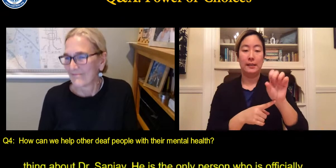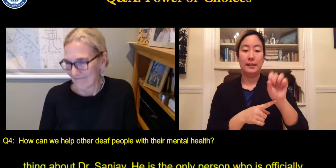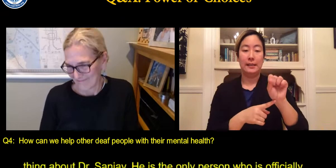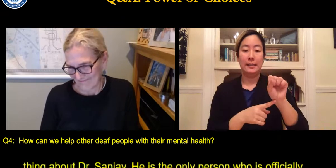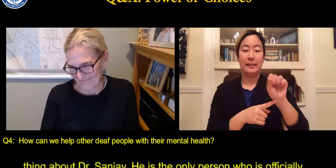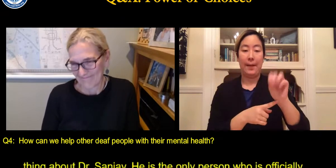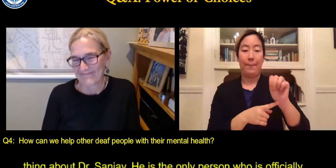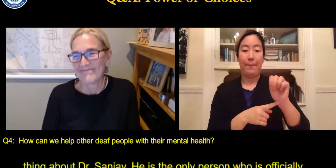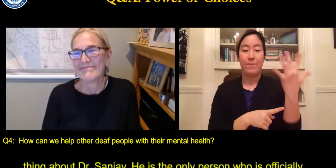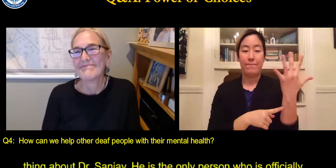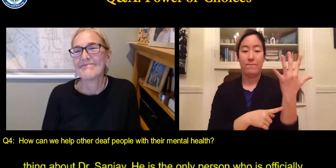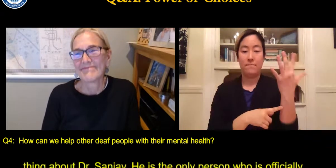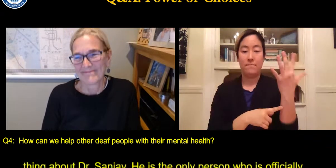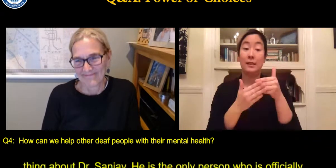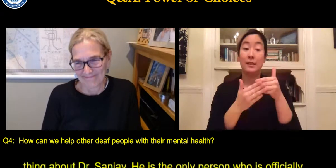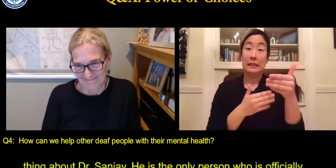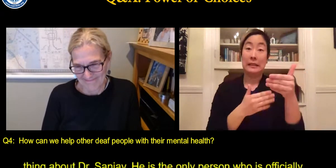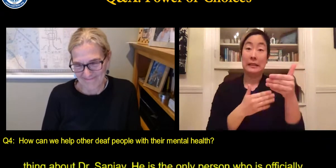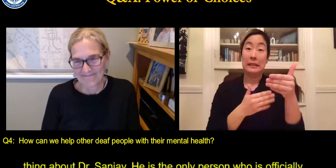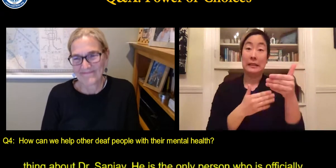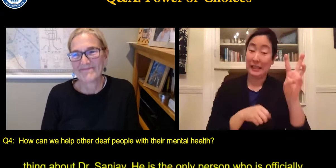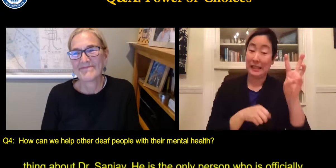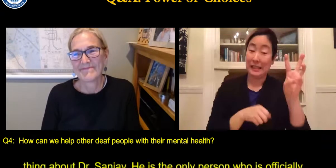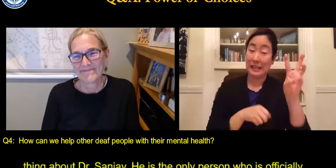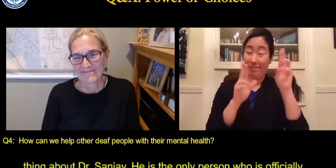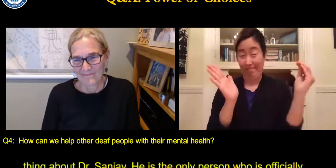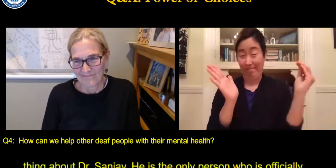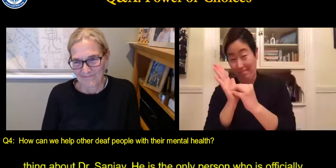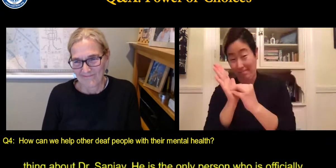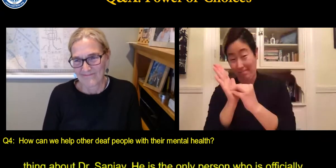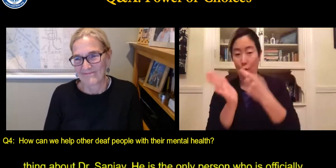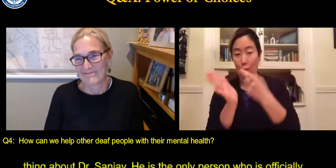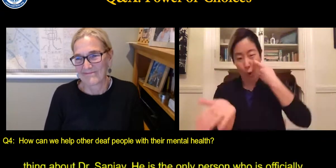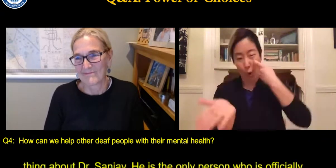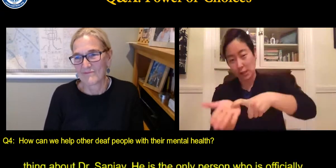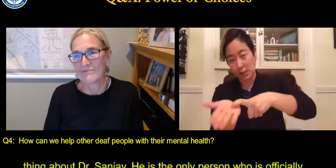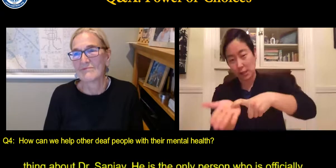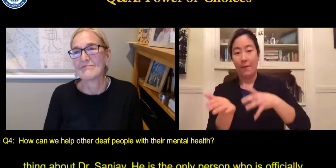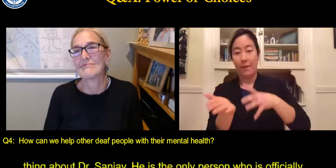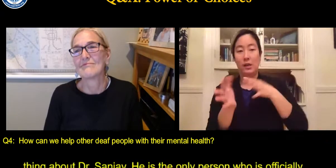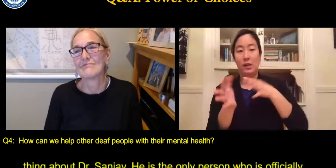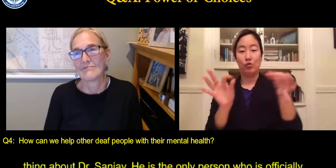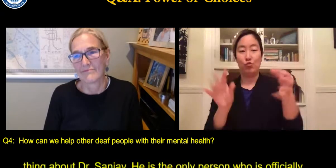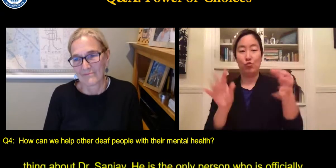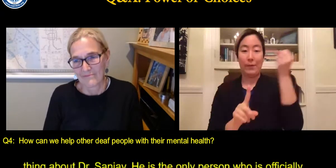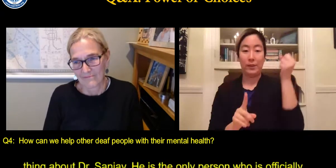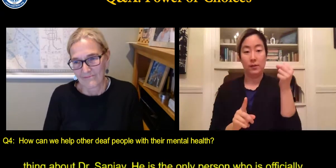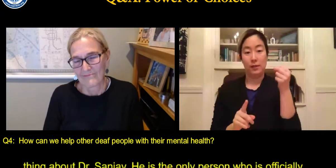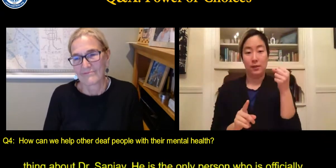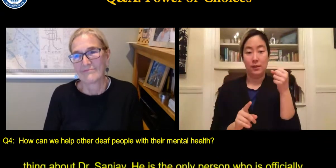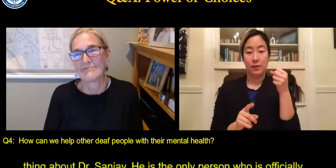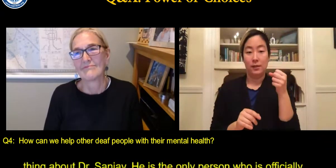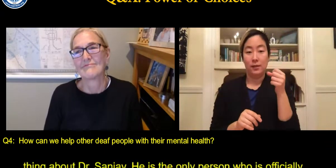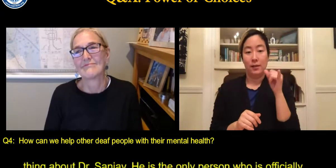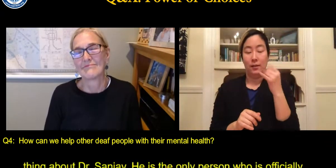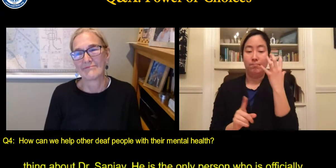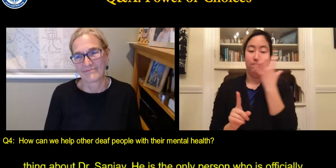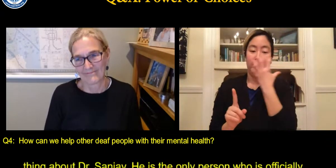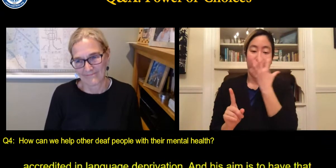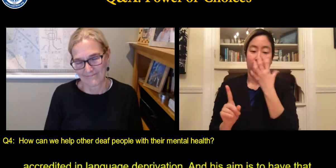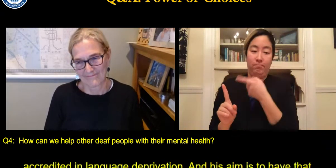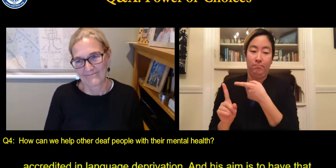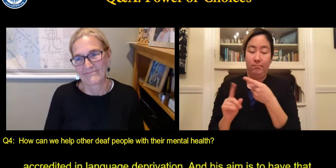his aim is to have that included in the DSM-5. Well, actually, it would be the